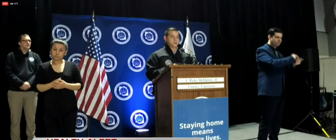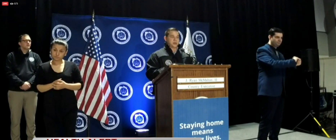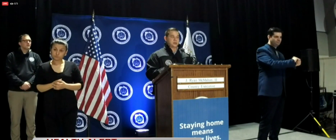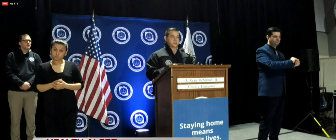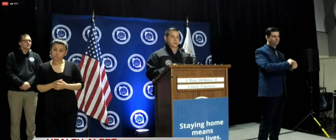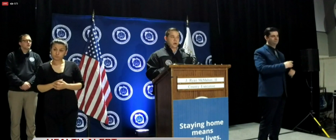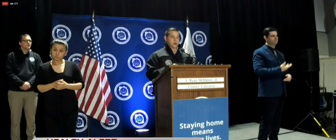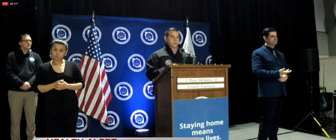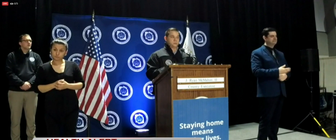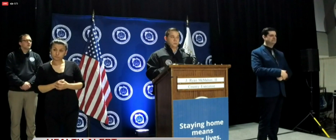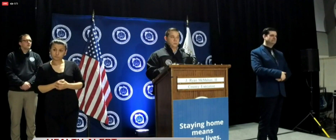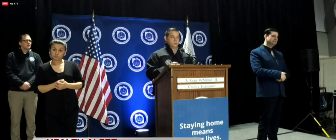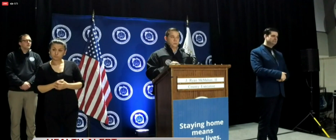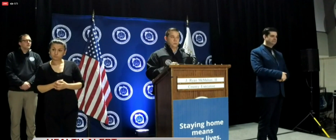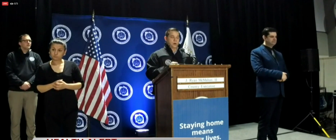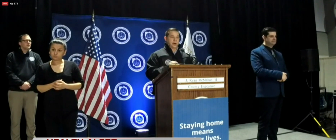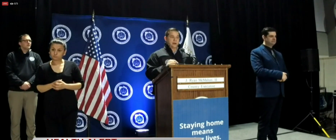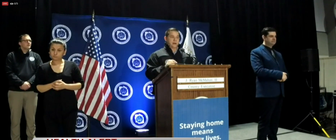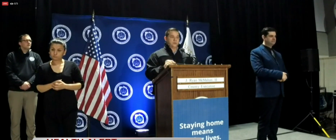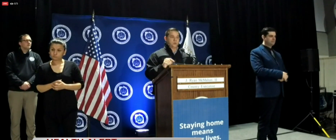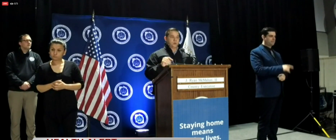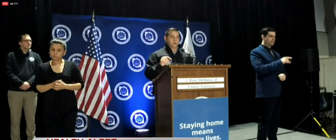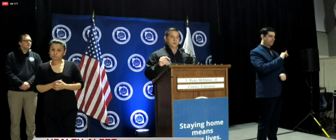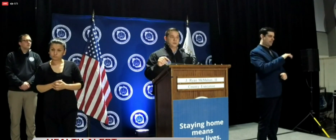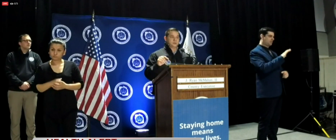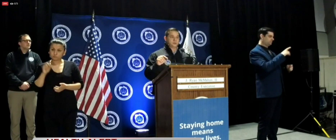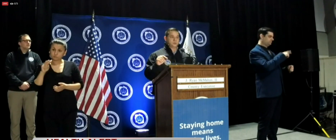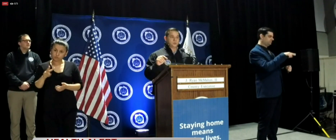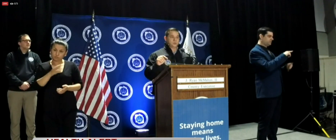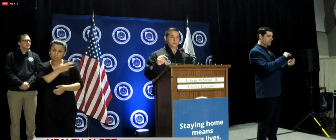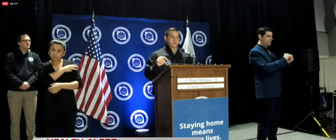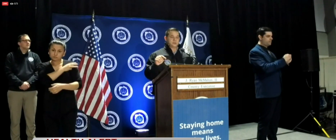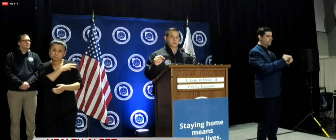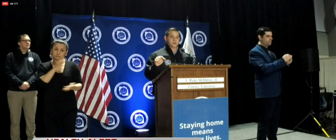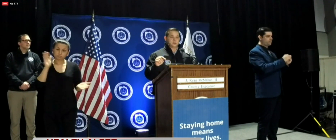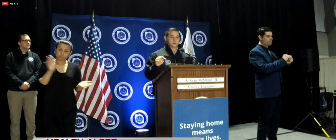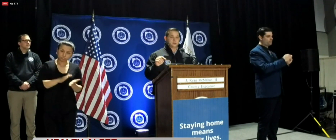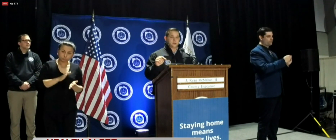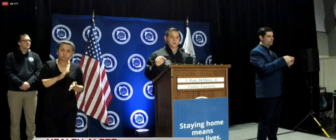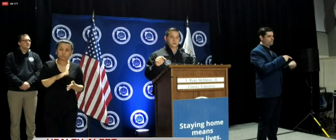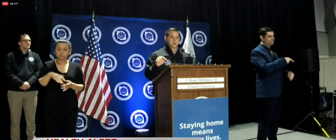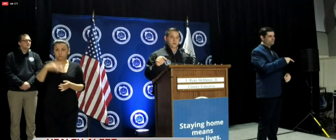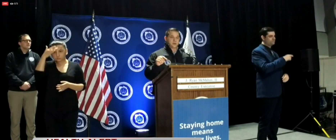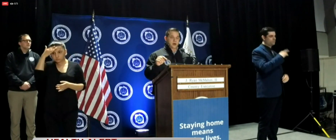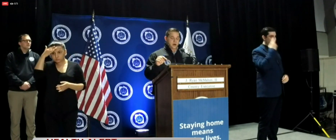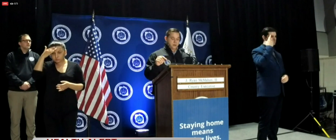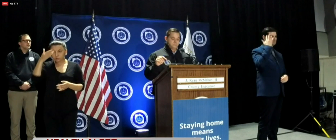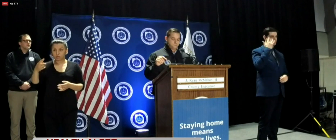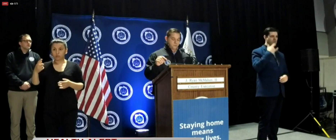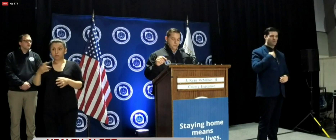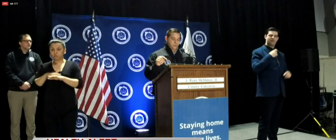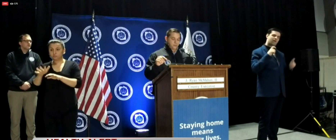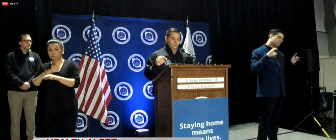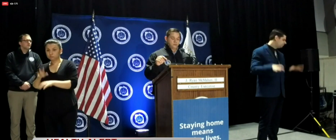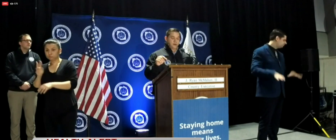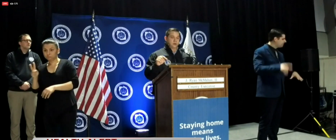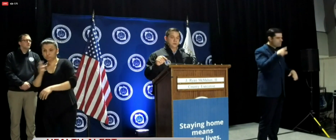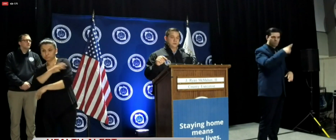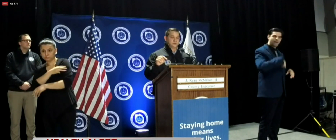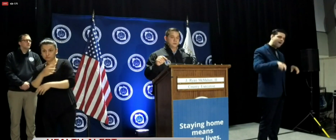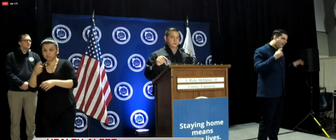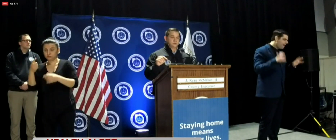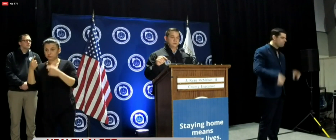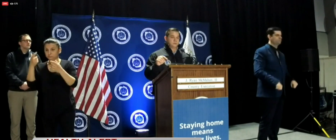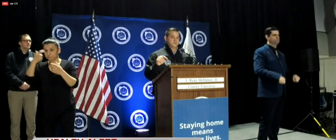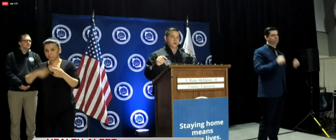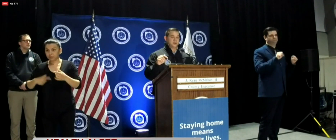these percentages are, why everyone needs to take this seriously, is because this virus